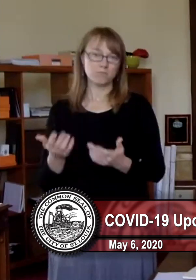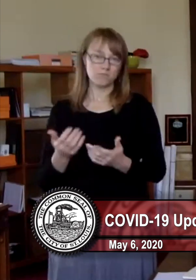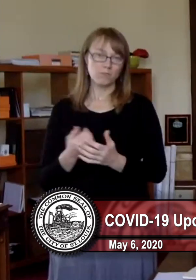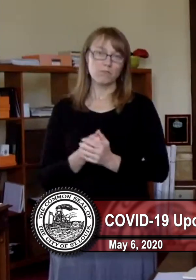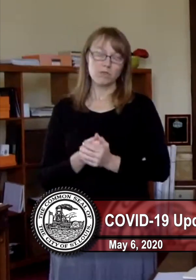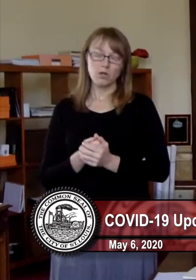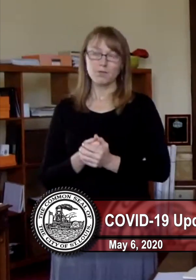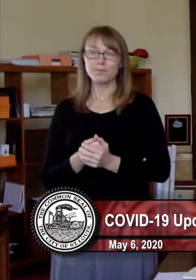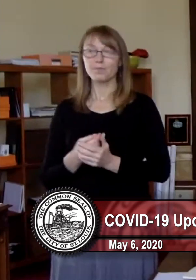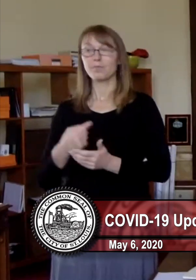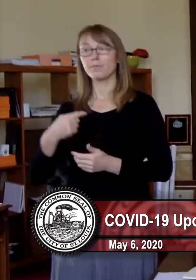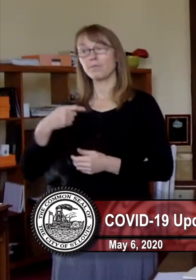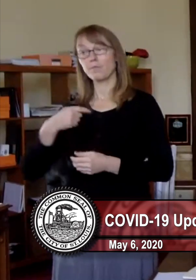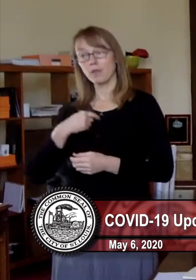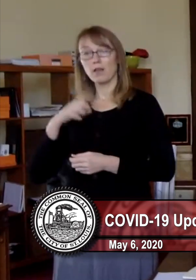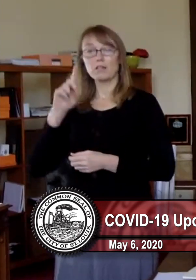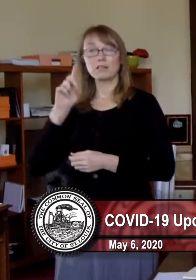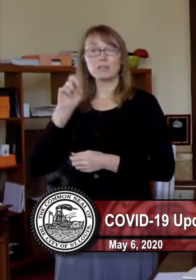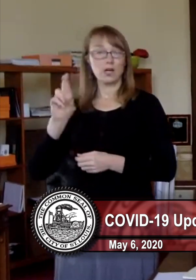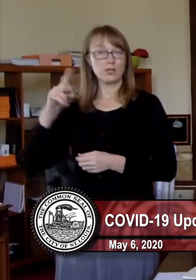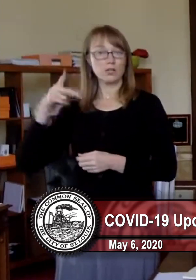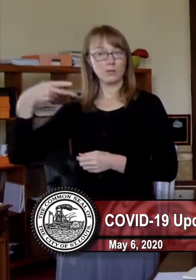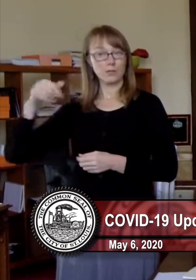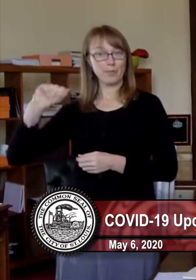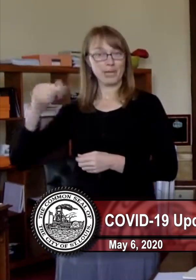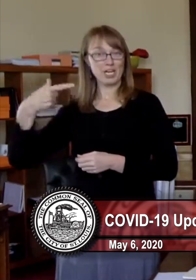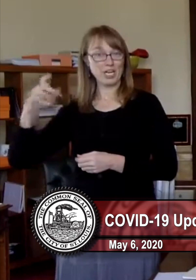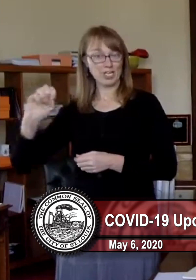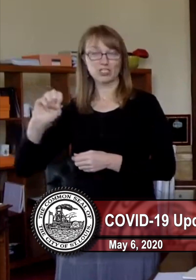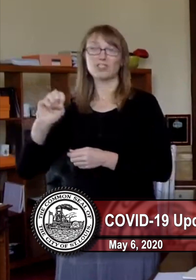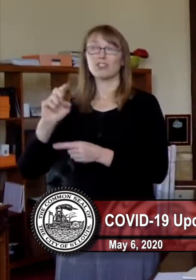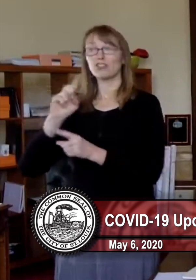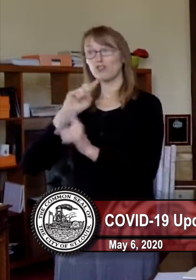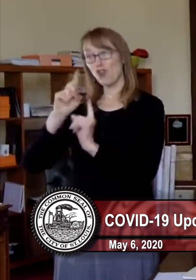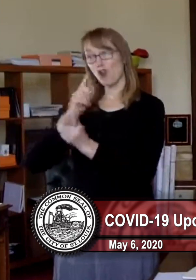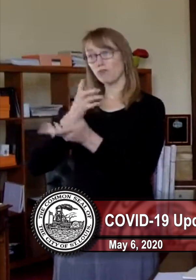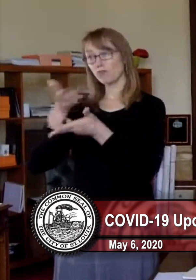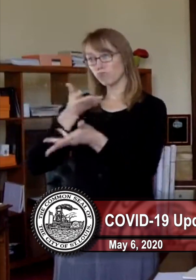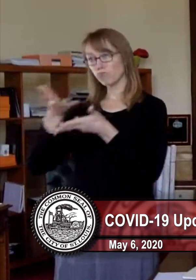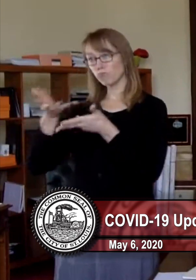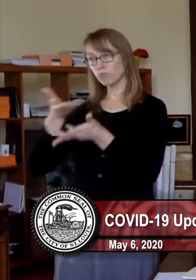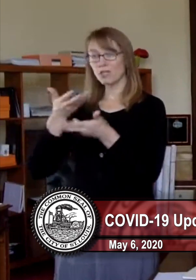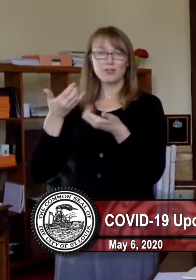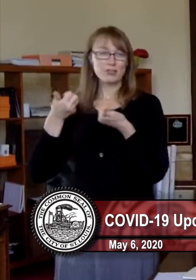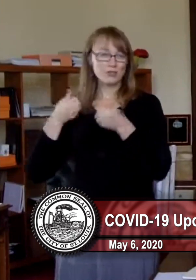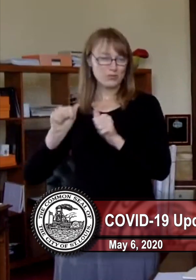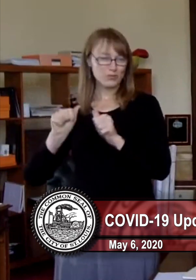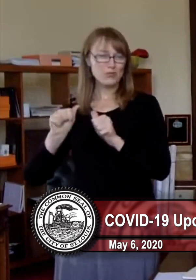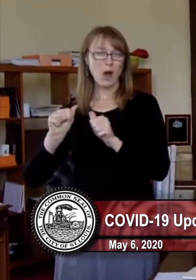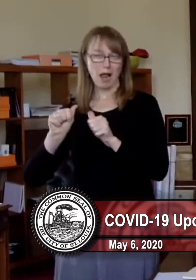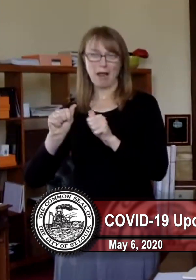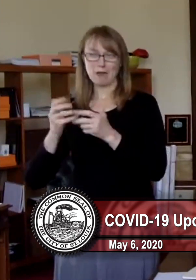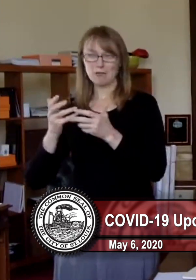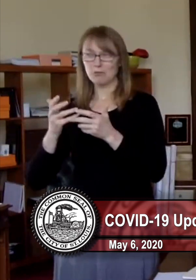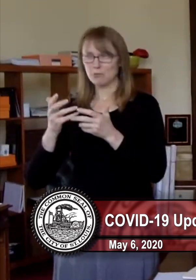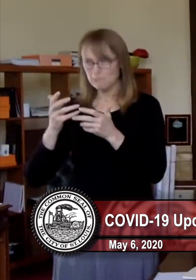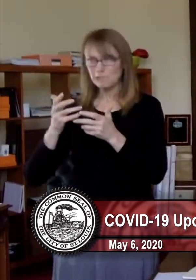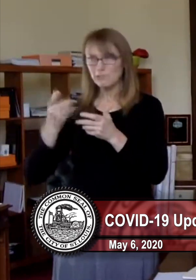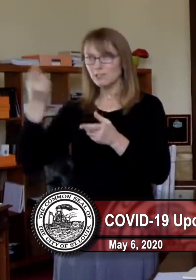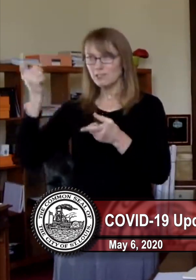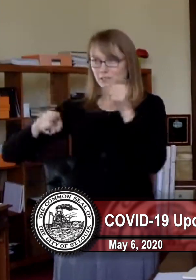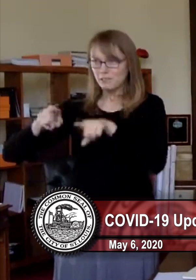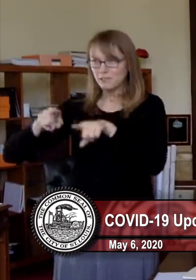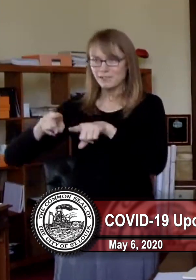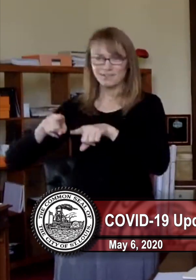I are trying to get on the page, no pun intended, with regard to how we're going to treat